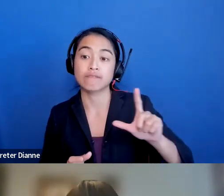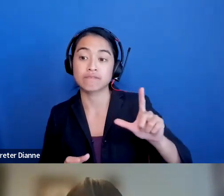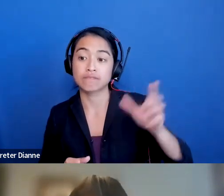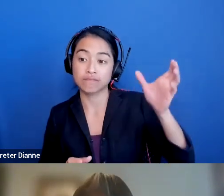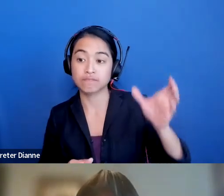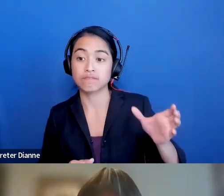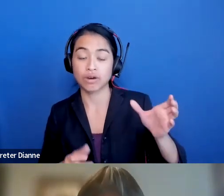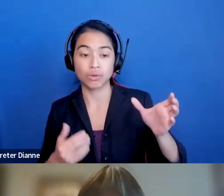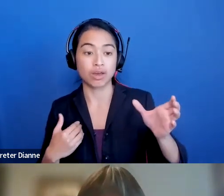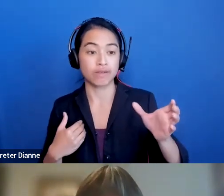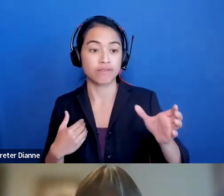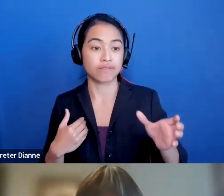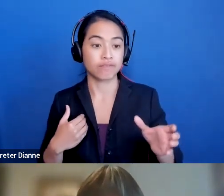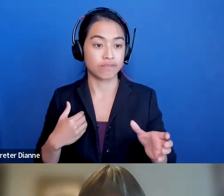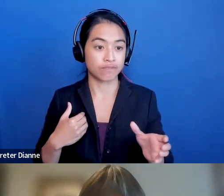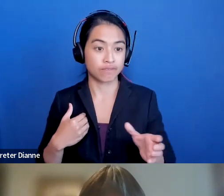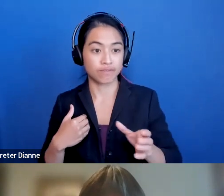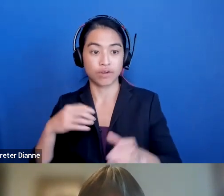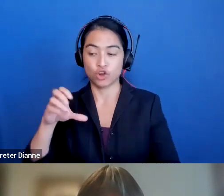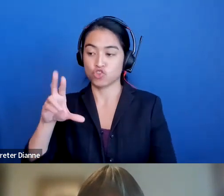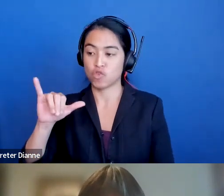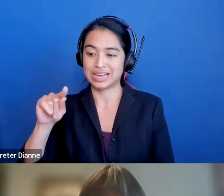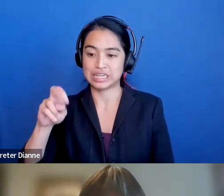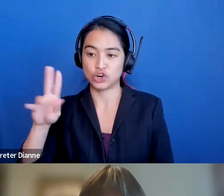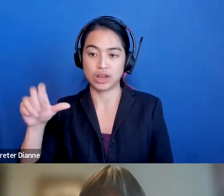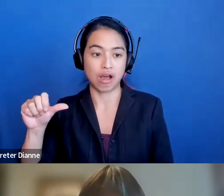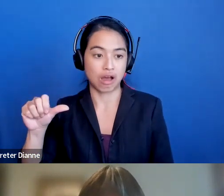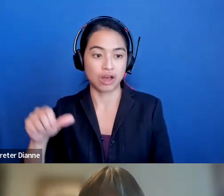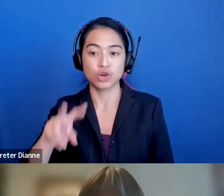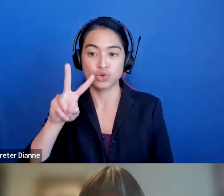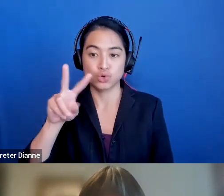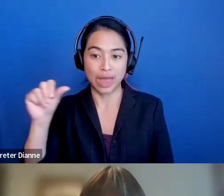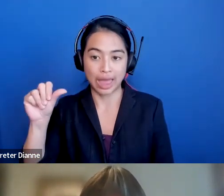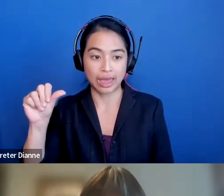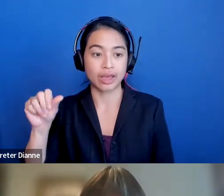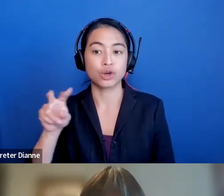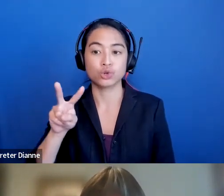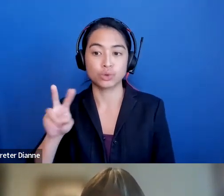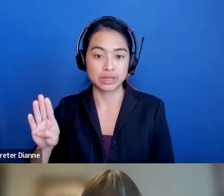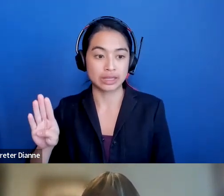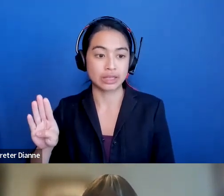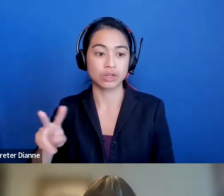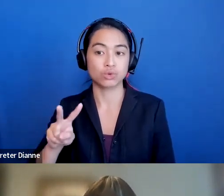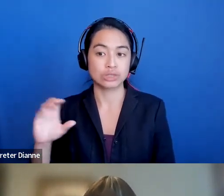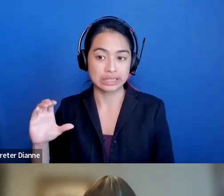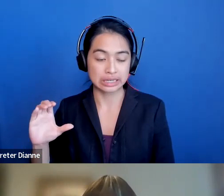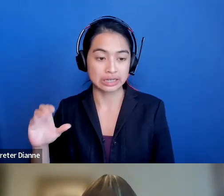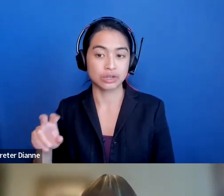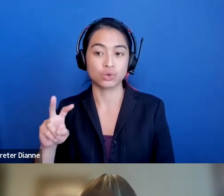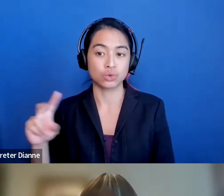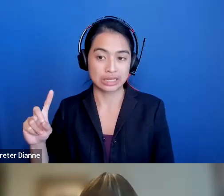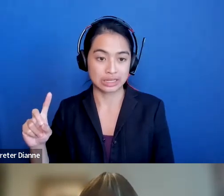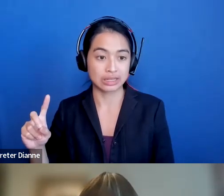we have criteria number for 2A, 2B, 2C, and 2D. At the